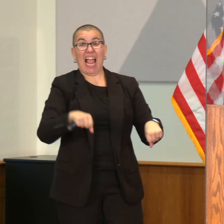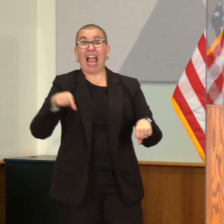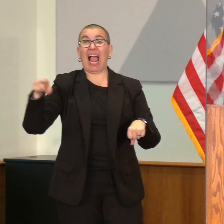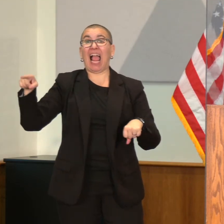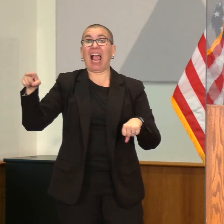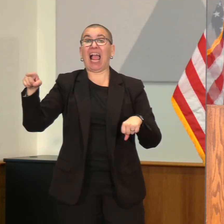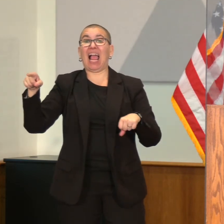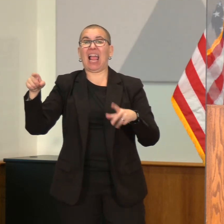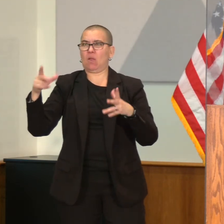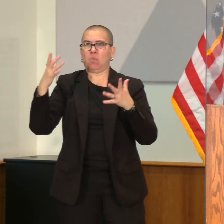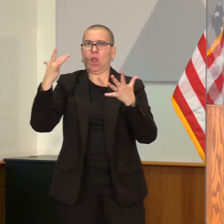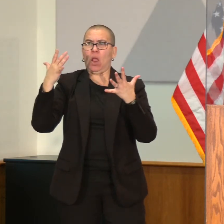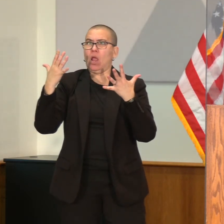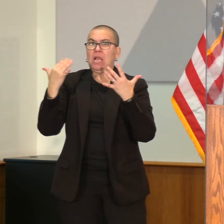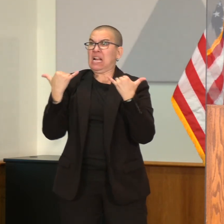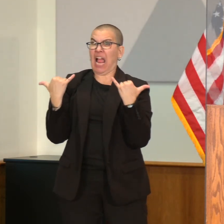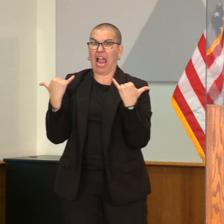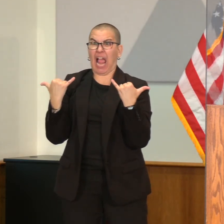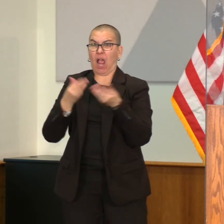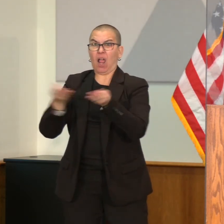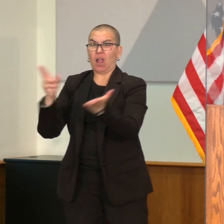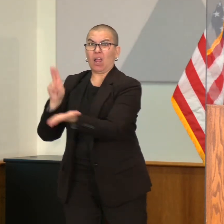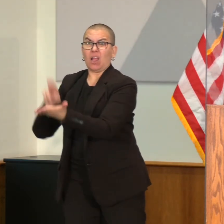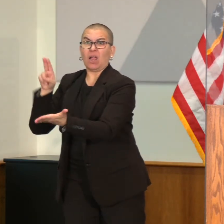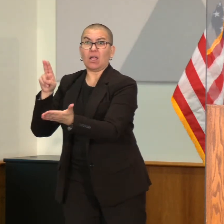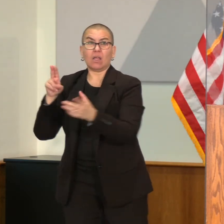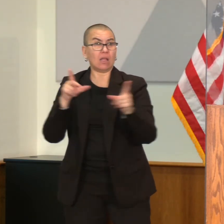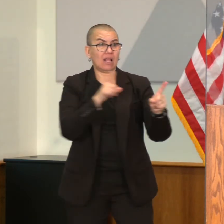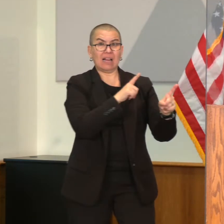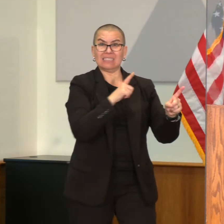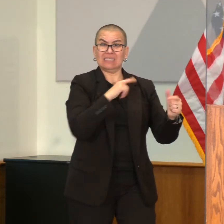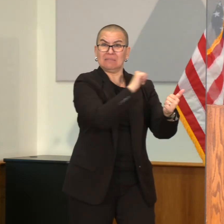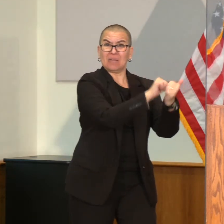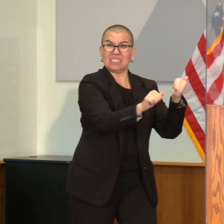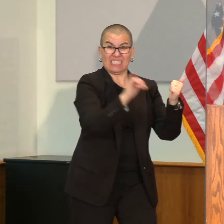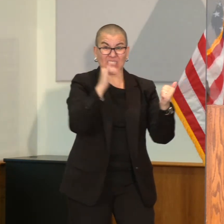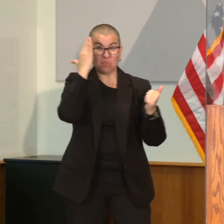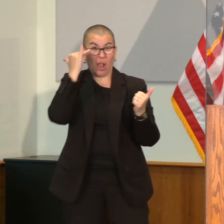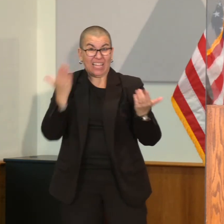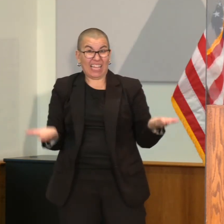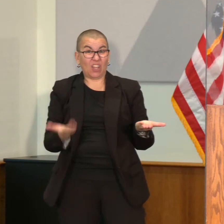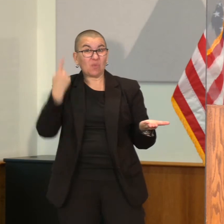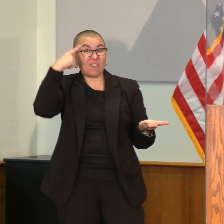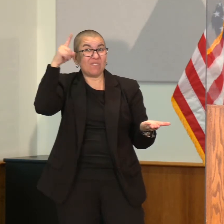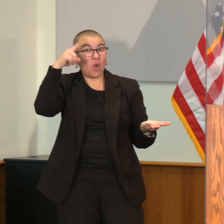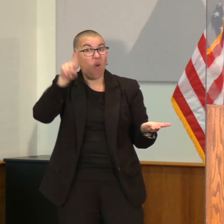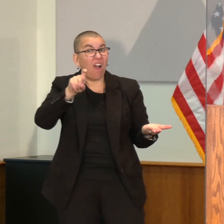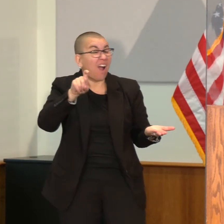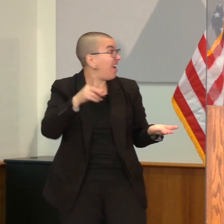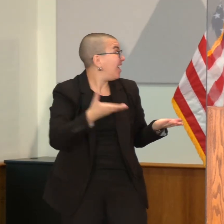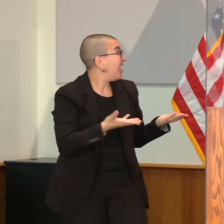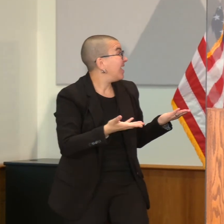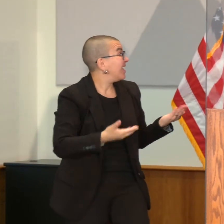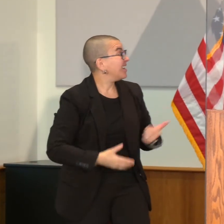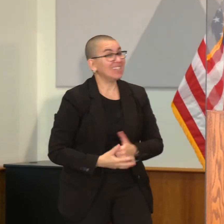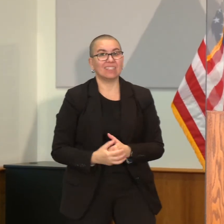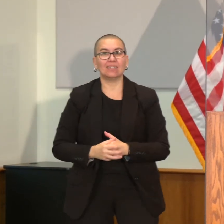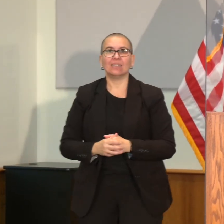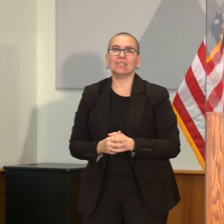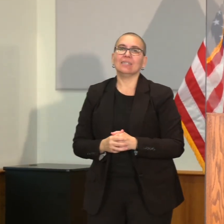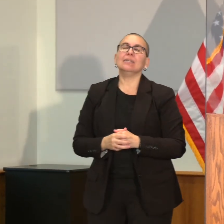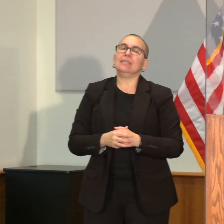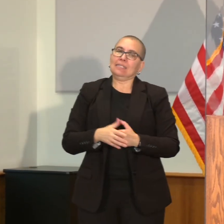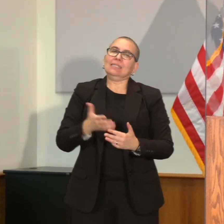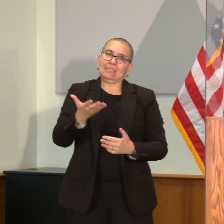more quickly if this was done legislatively? And is that the real object here? Well, I think I agree with Representative Frazier. I worry